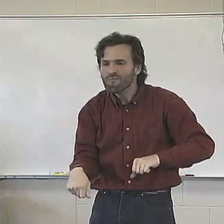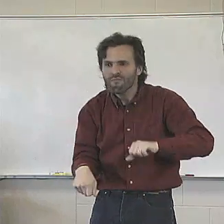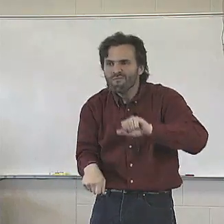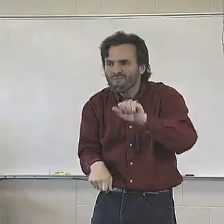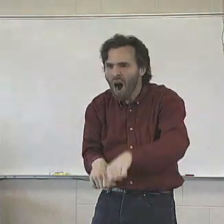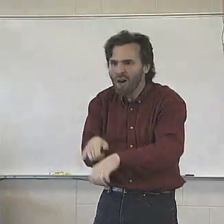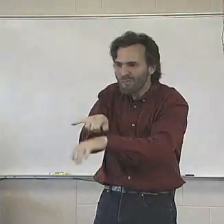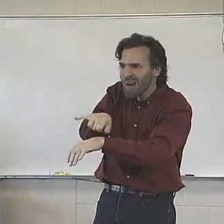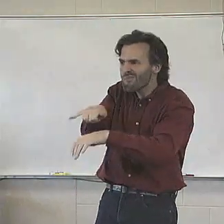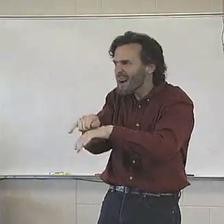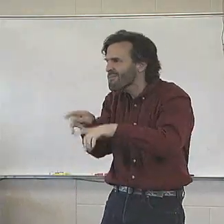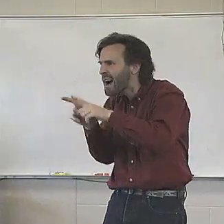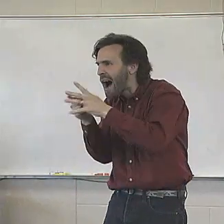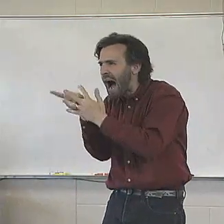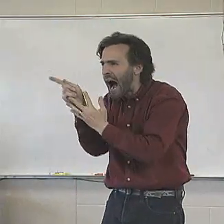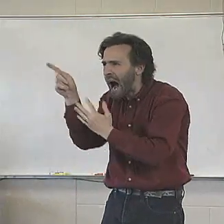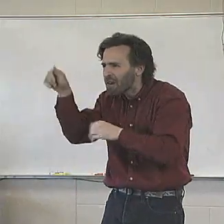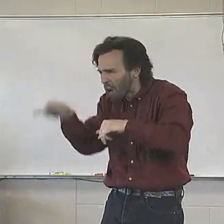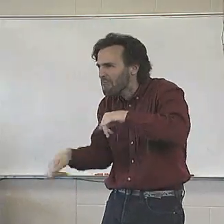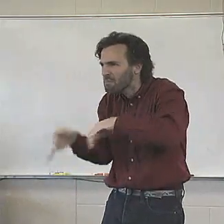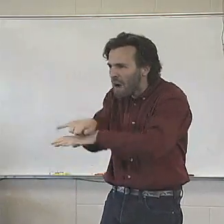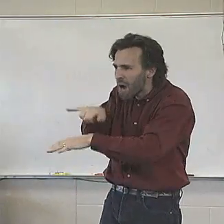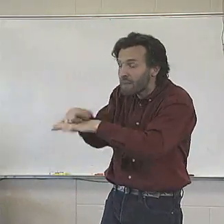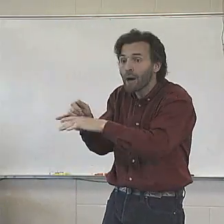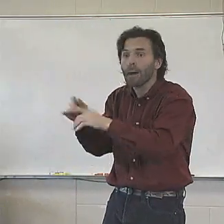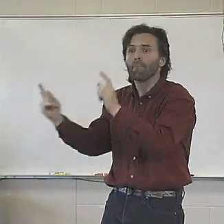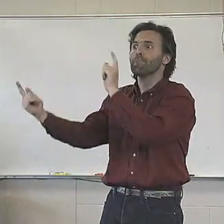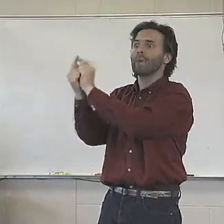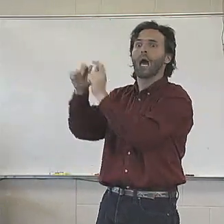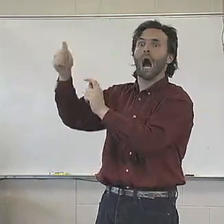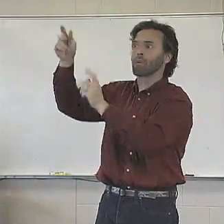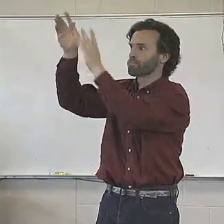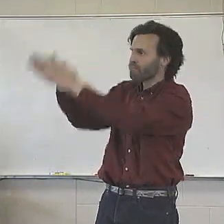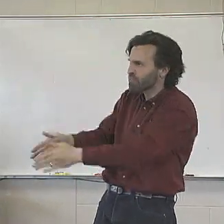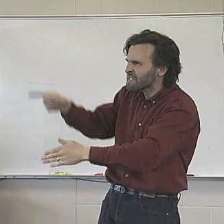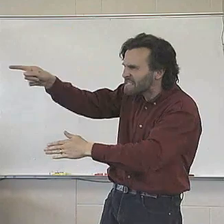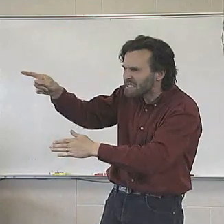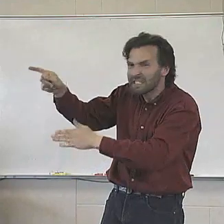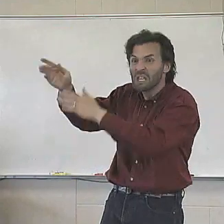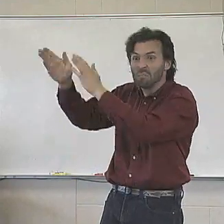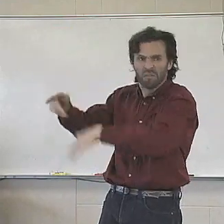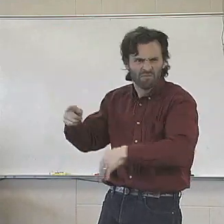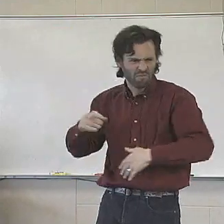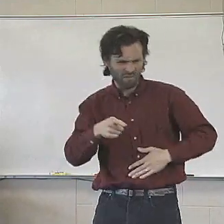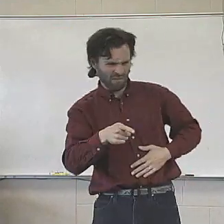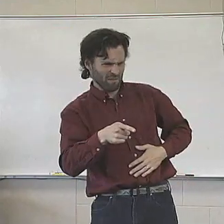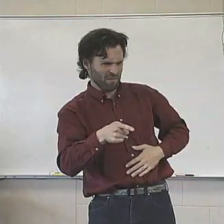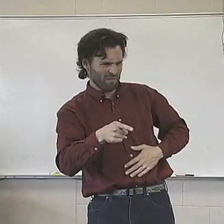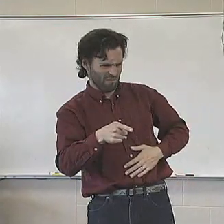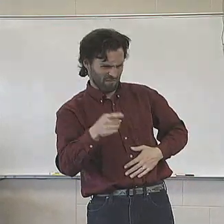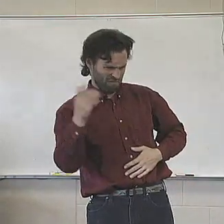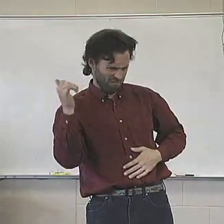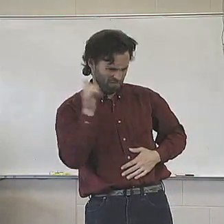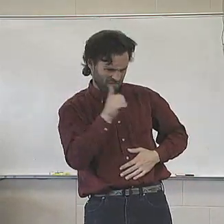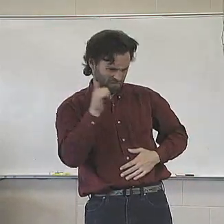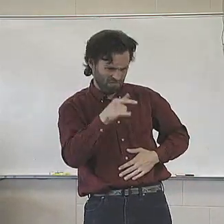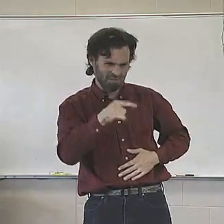and down the road until he met Skalinkalot. And Skalinkalot said, my little cat, you are